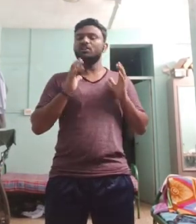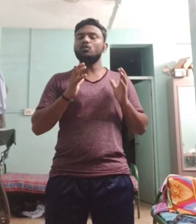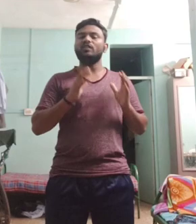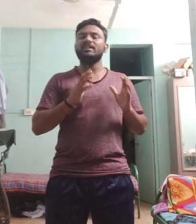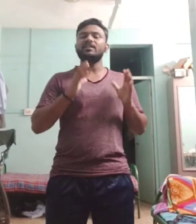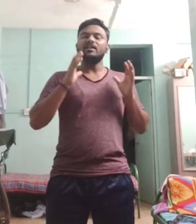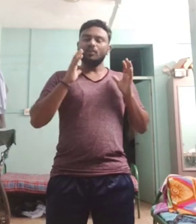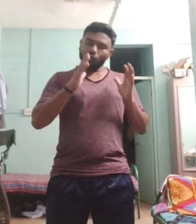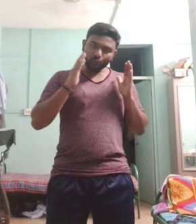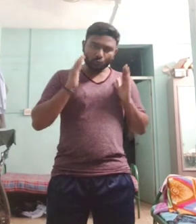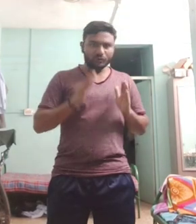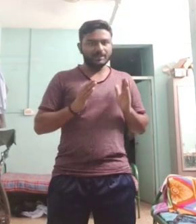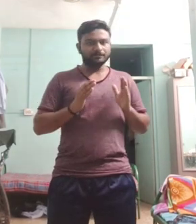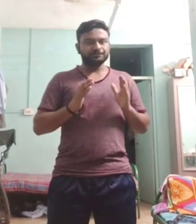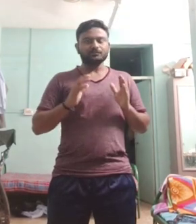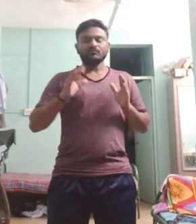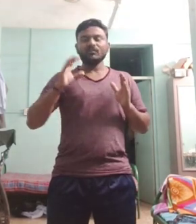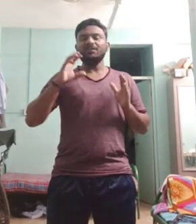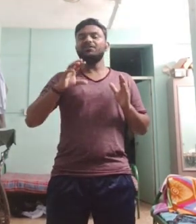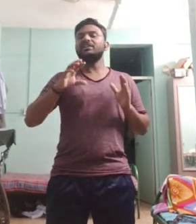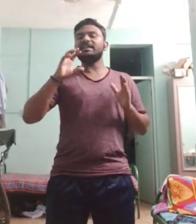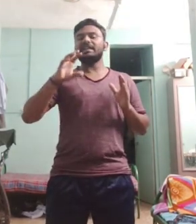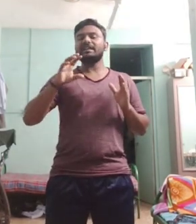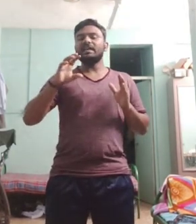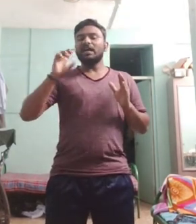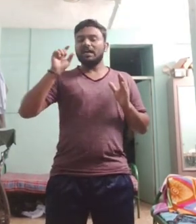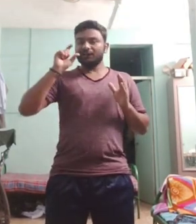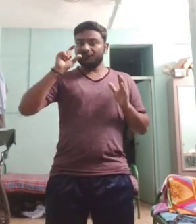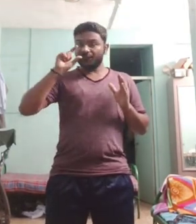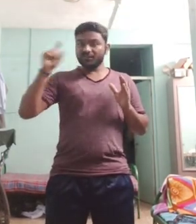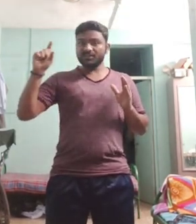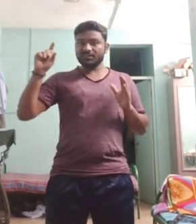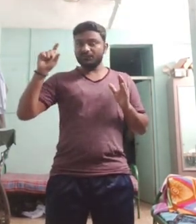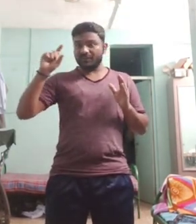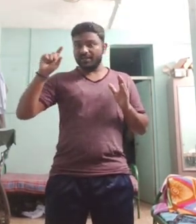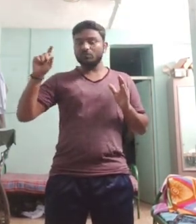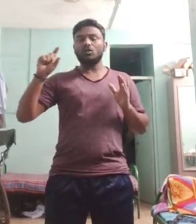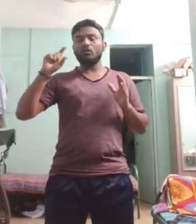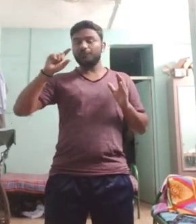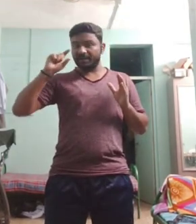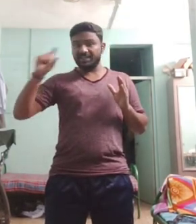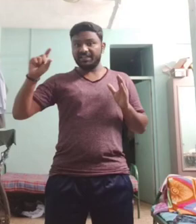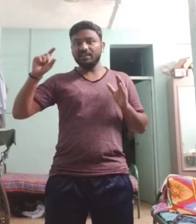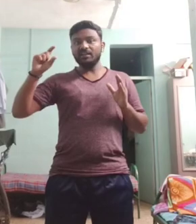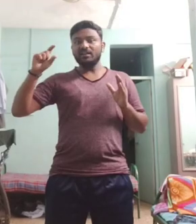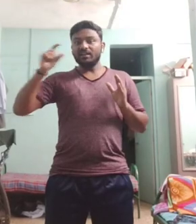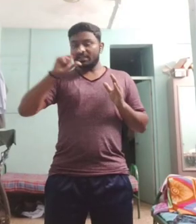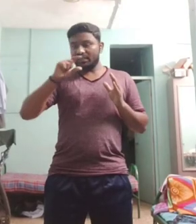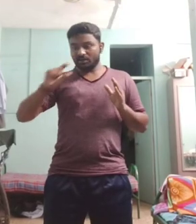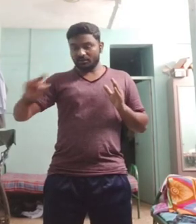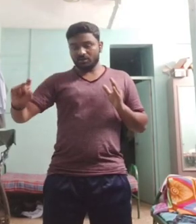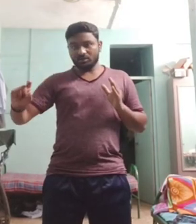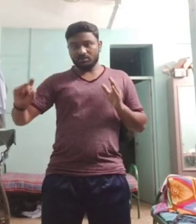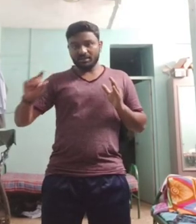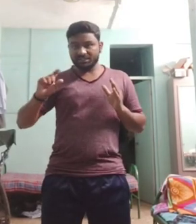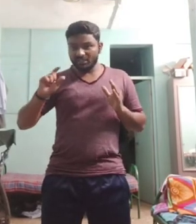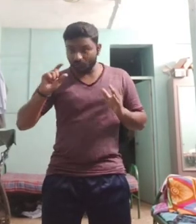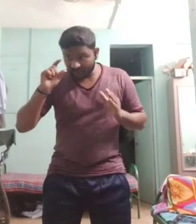do while loop only we will get our first value of printing in our executed